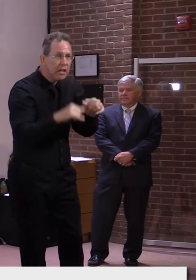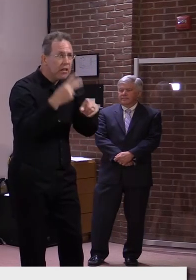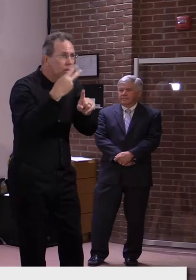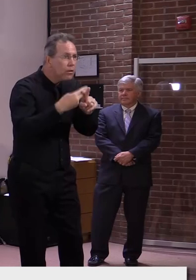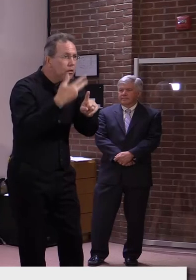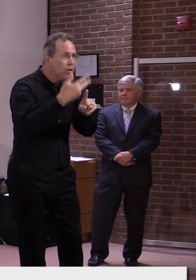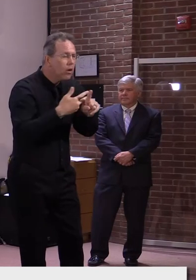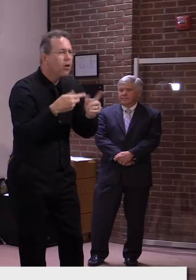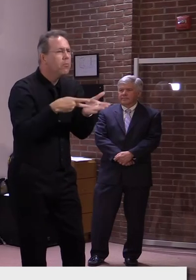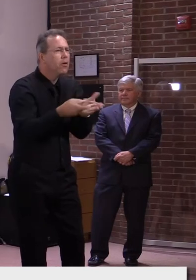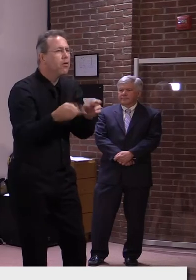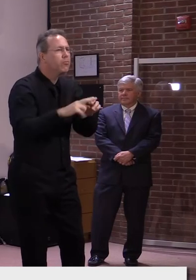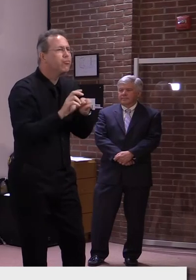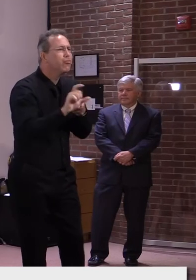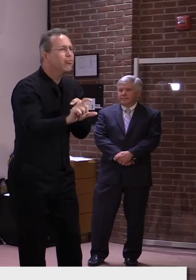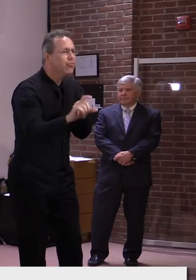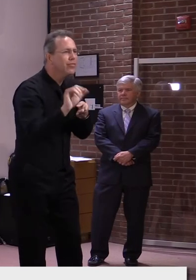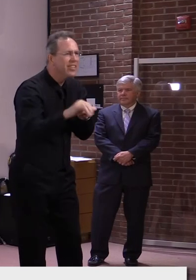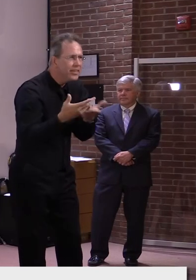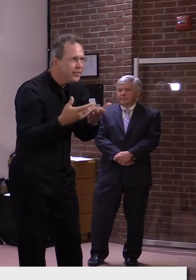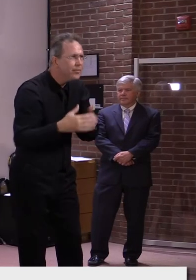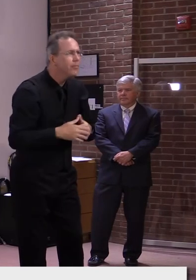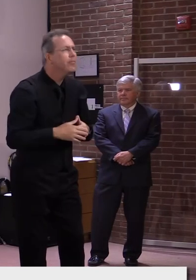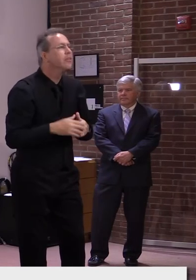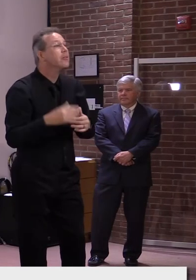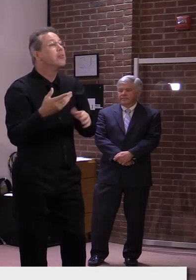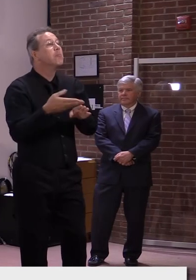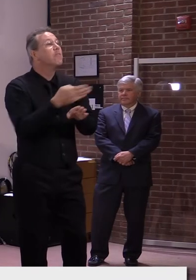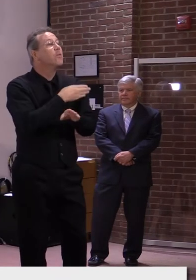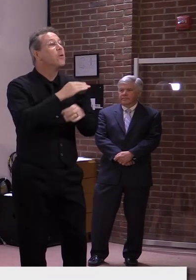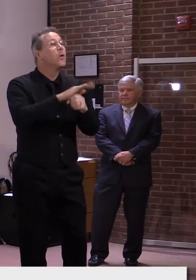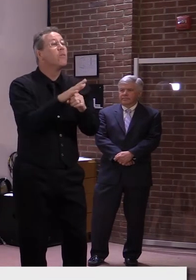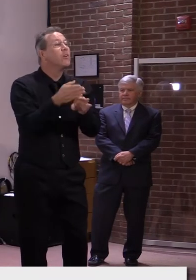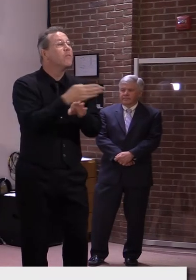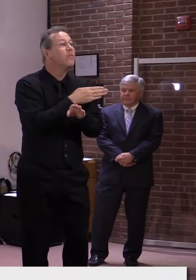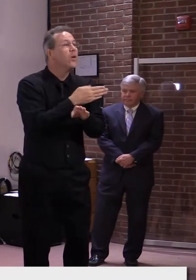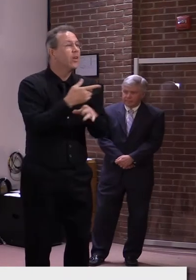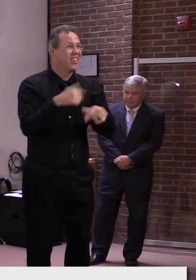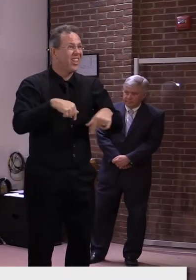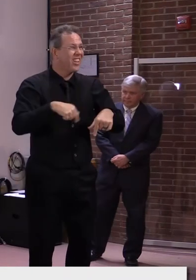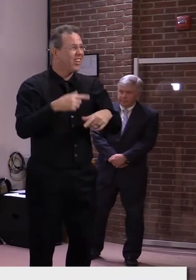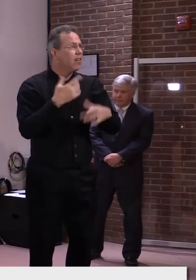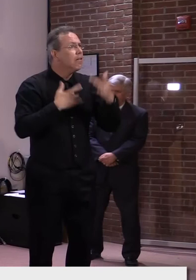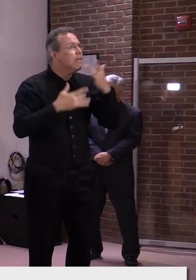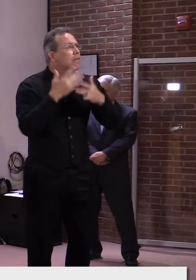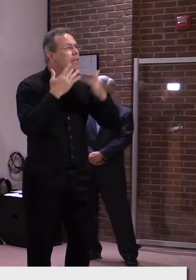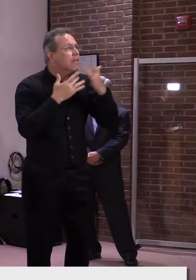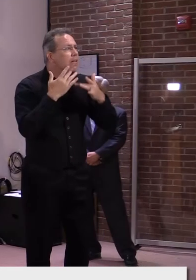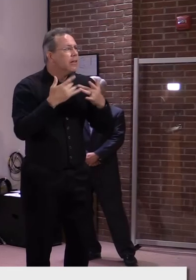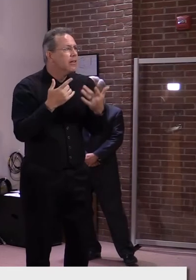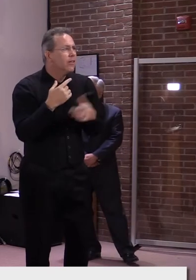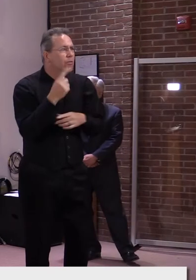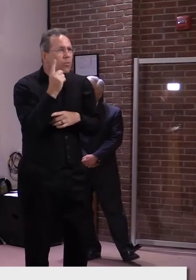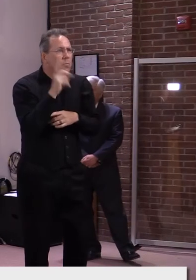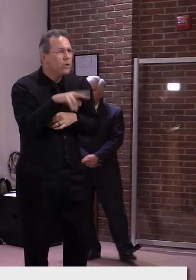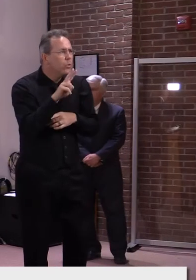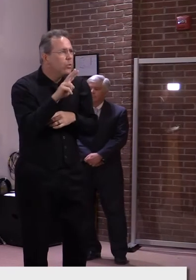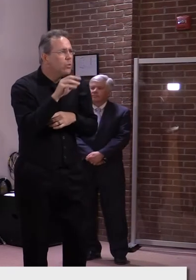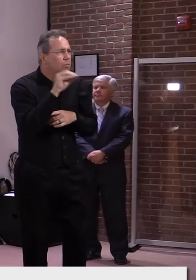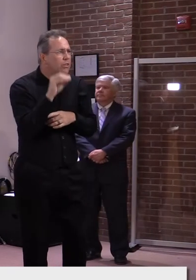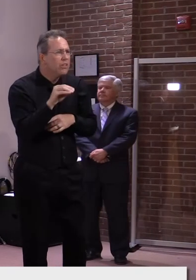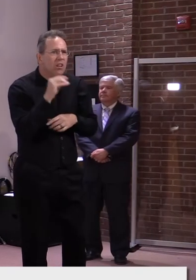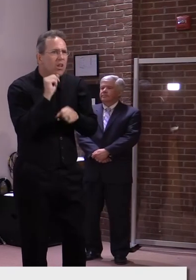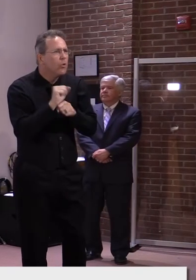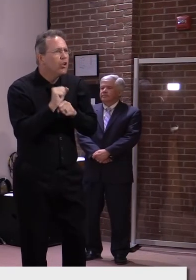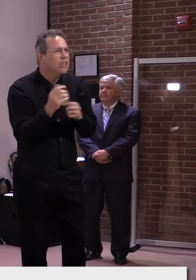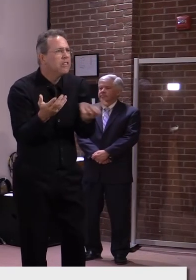country, 2.2%, I believe it was. We were struggling to find employees at that point in